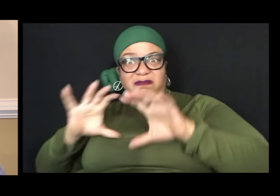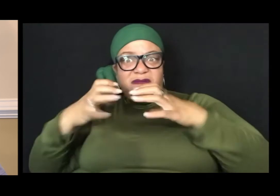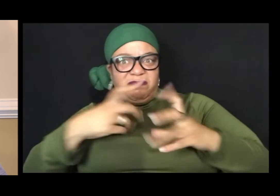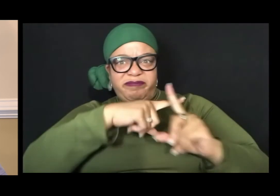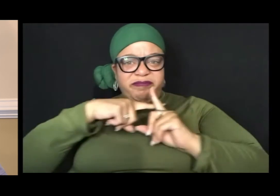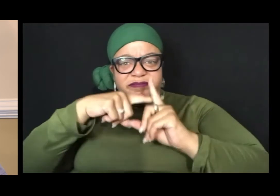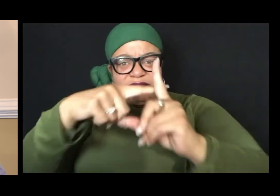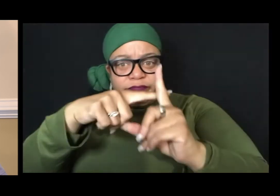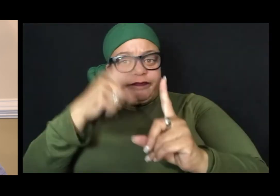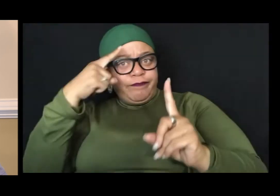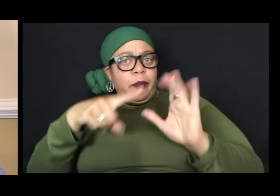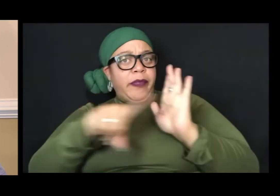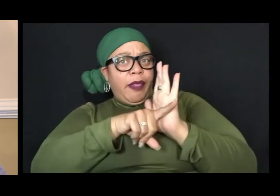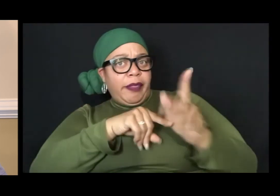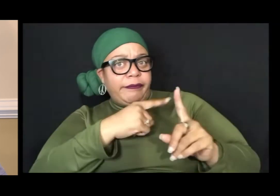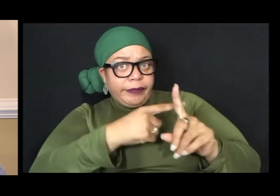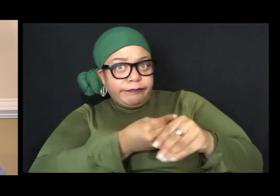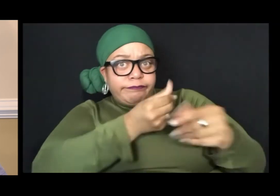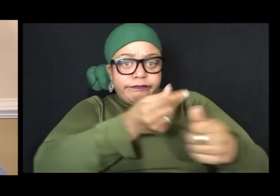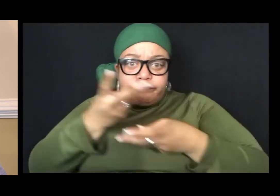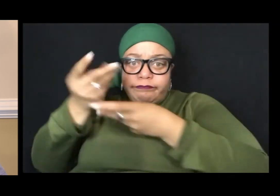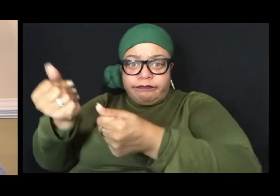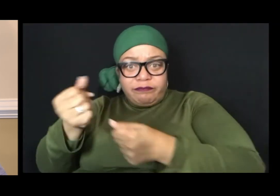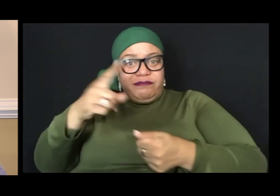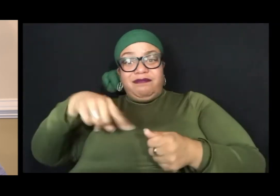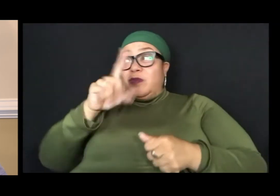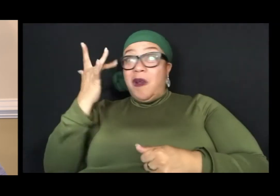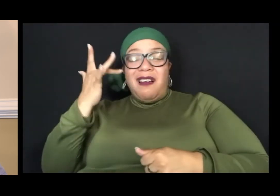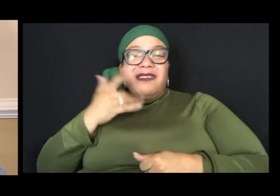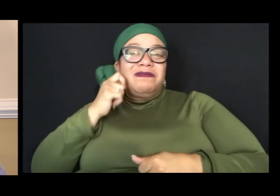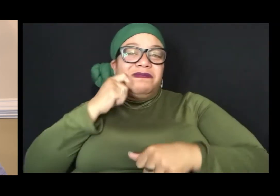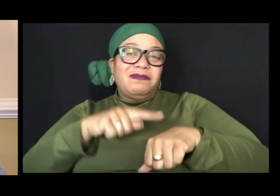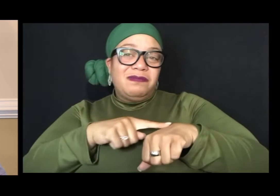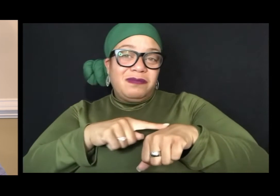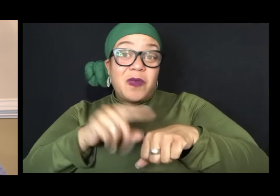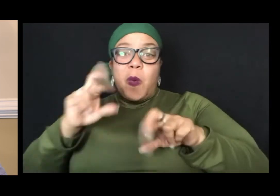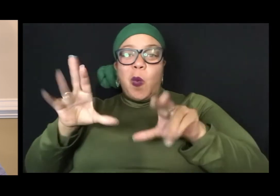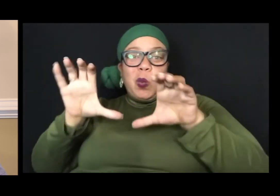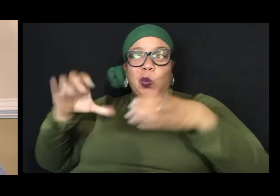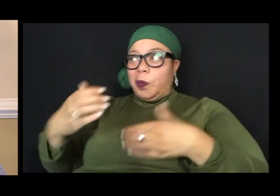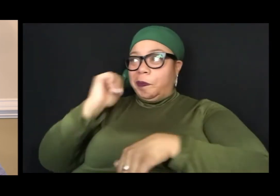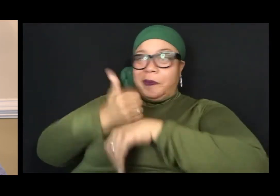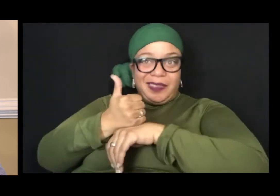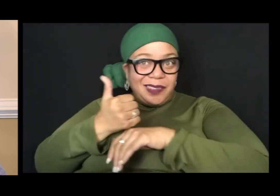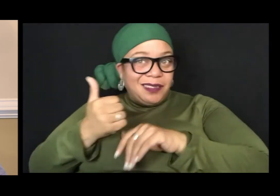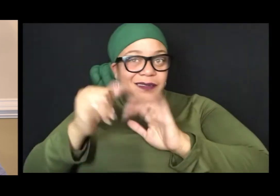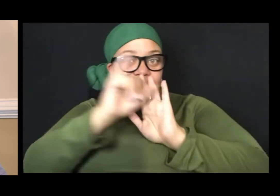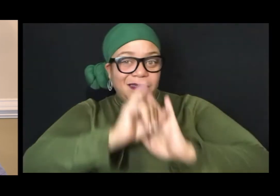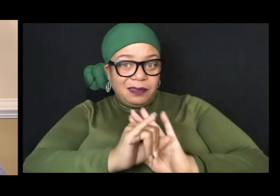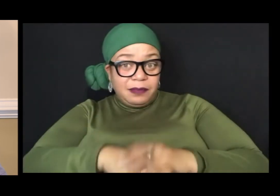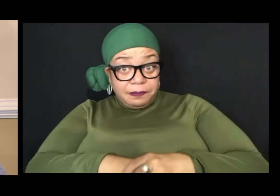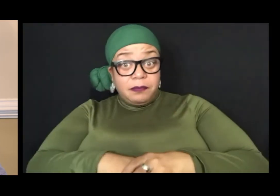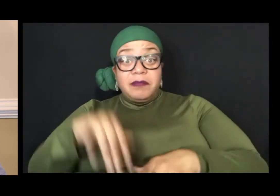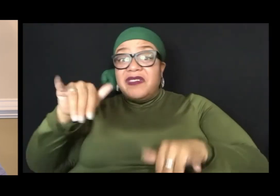for negative treatment due to the color of their skin or other group-based characteristics. This